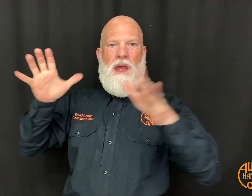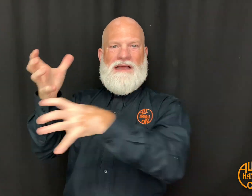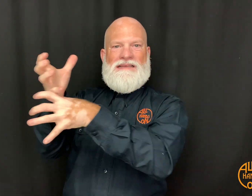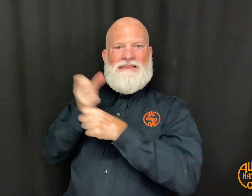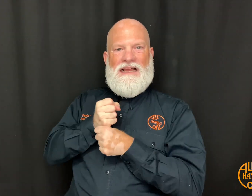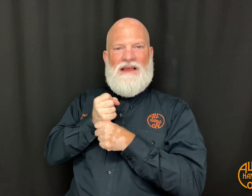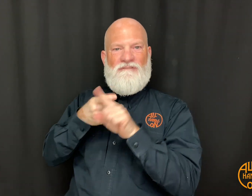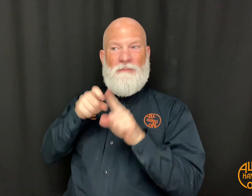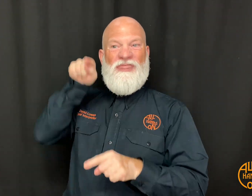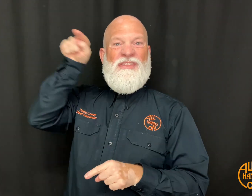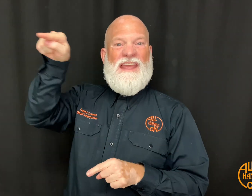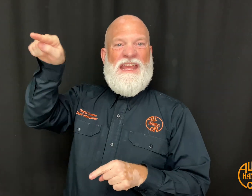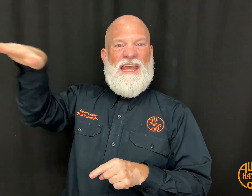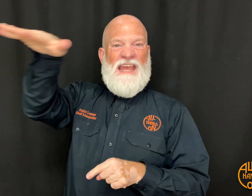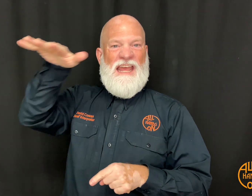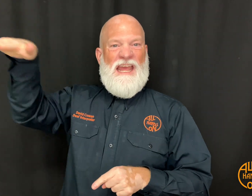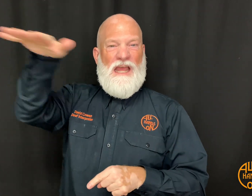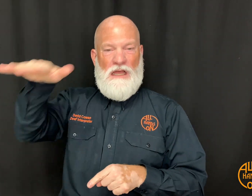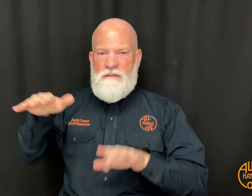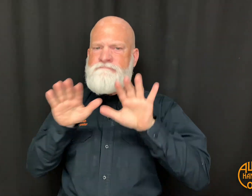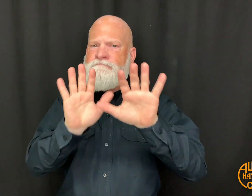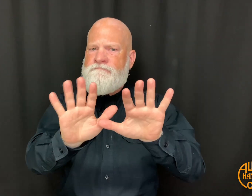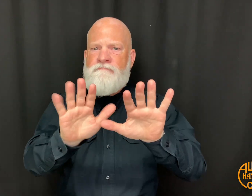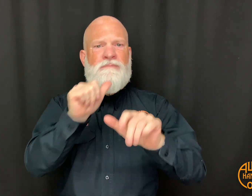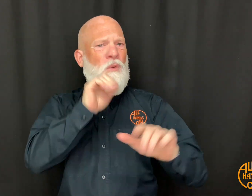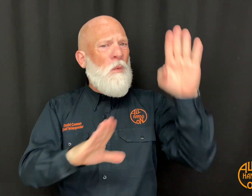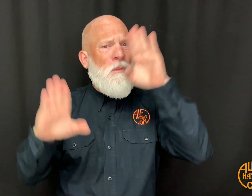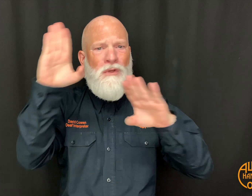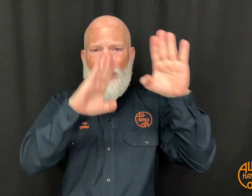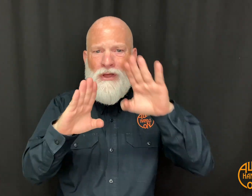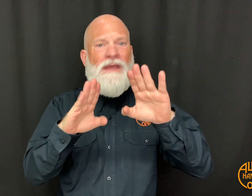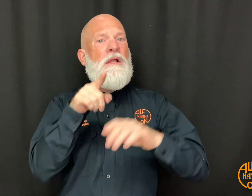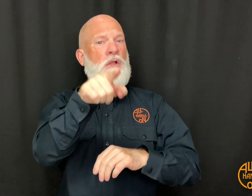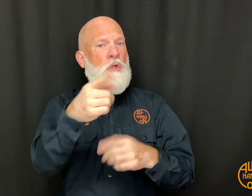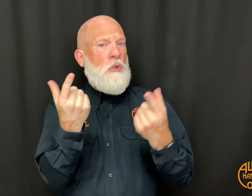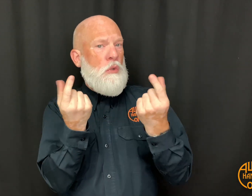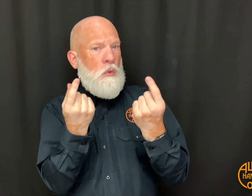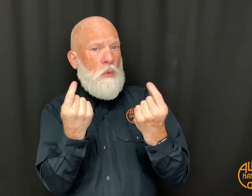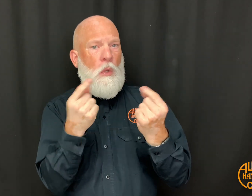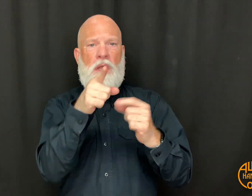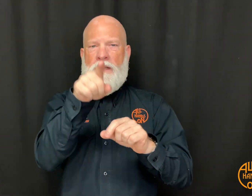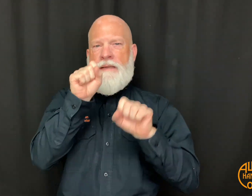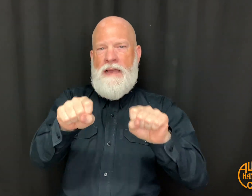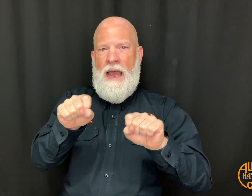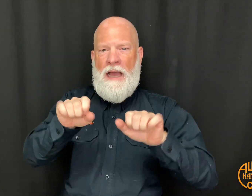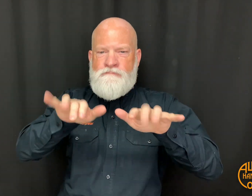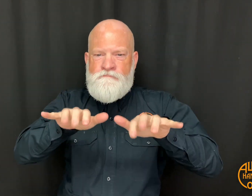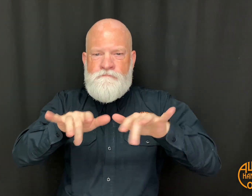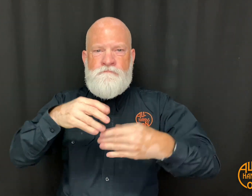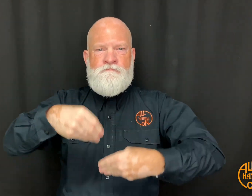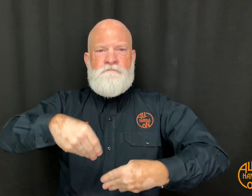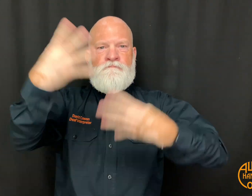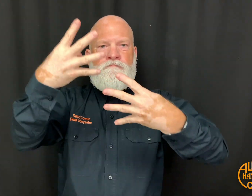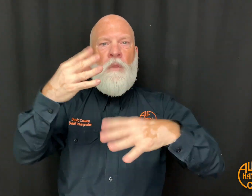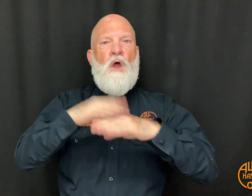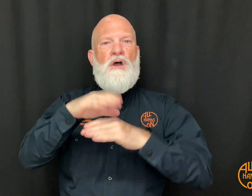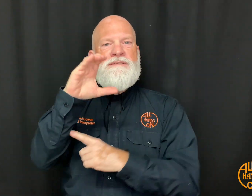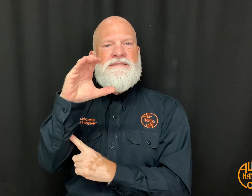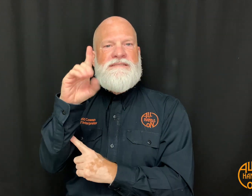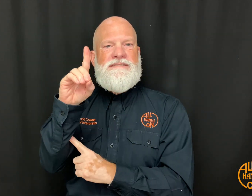COVID-19. You needn't worry. The CDC has established very specific guidelines.